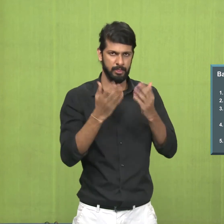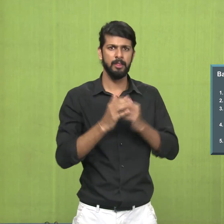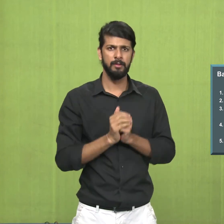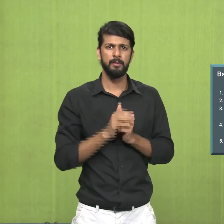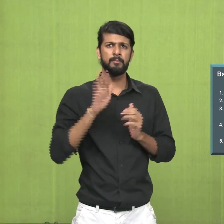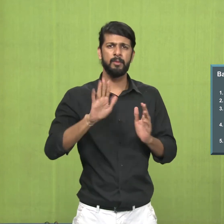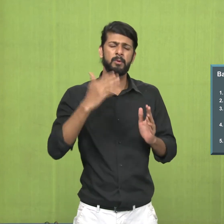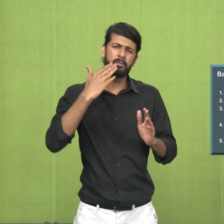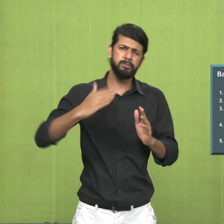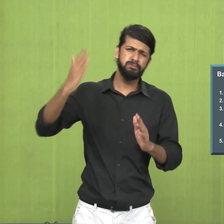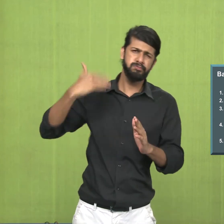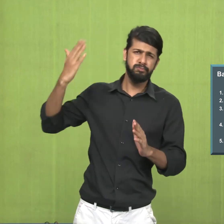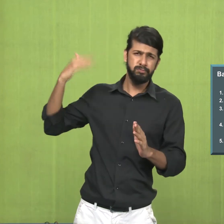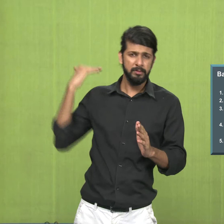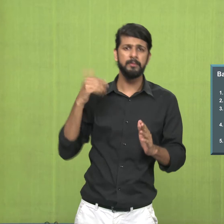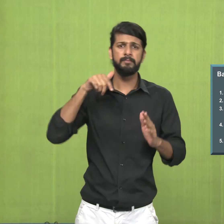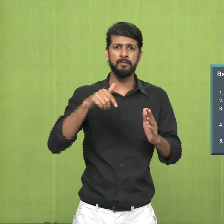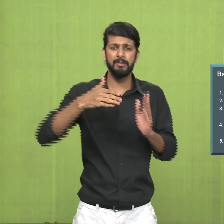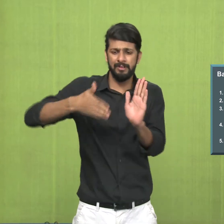Background about the tempera technique.